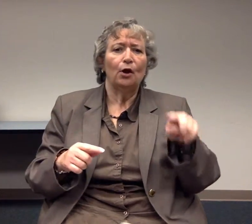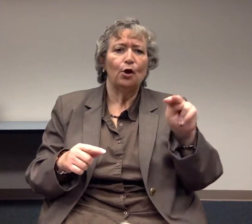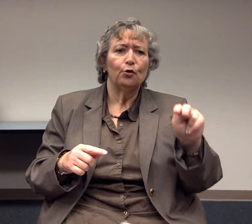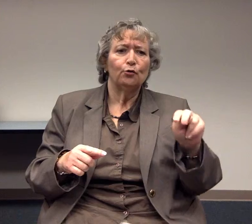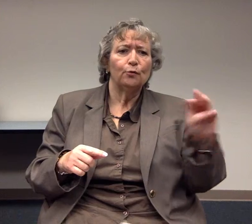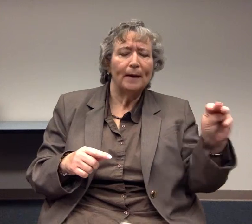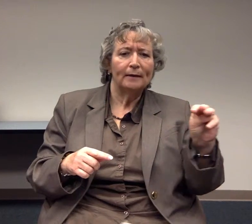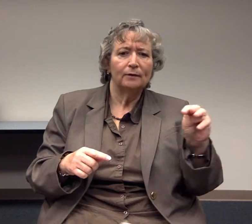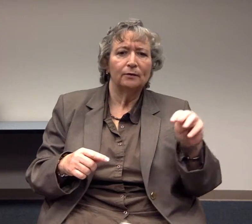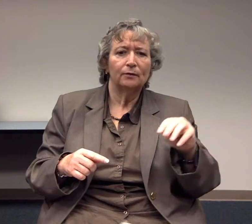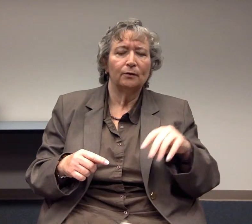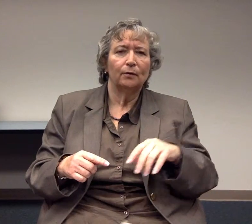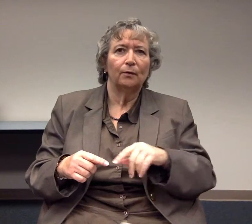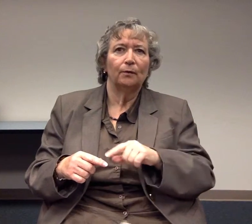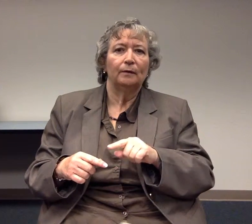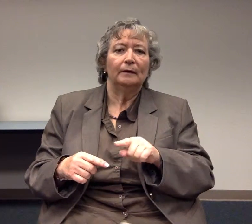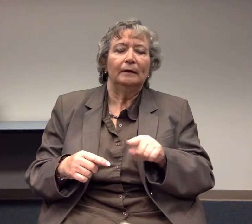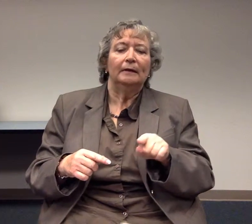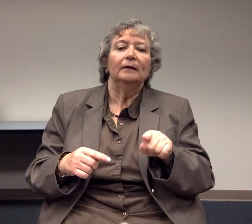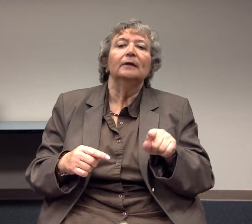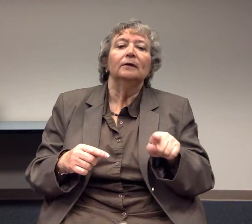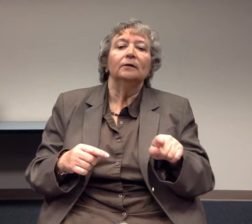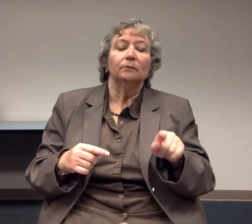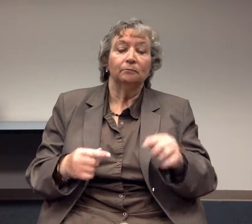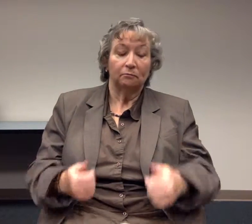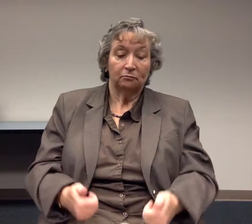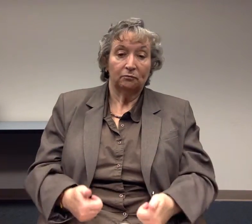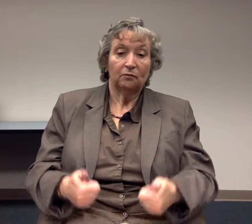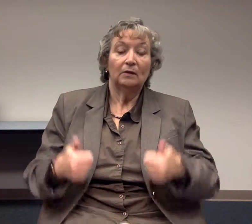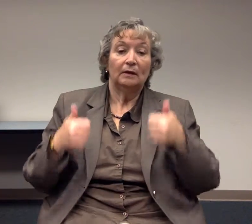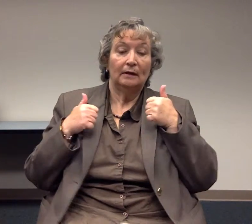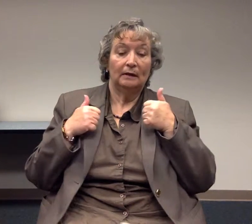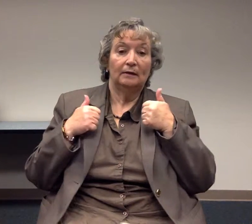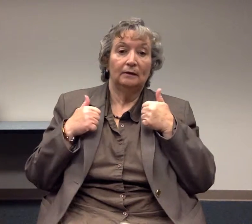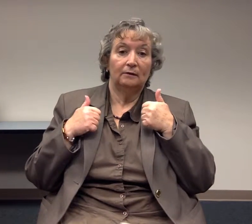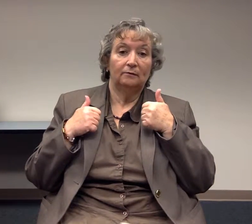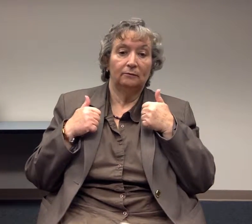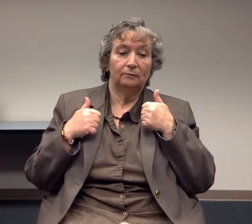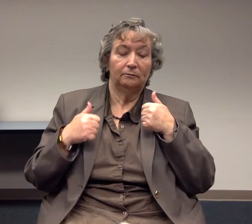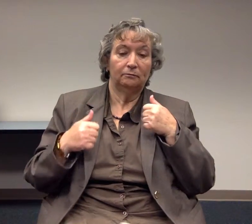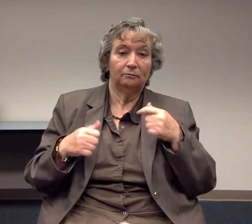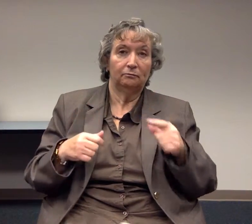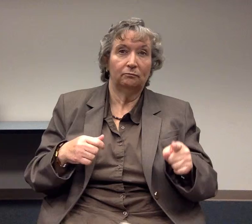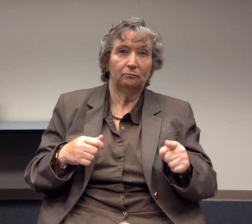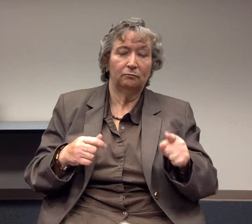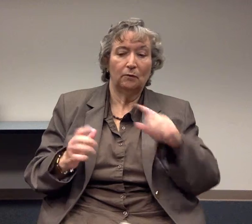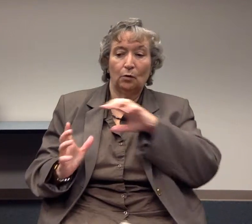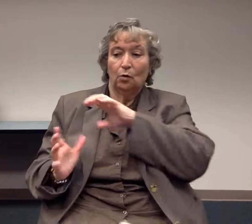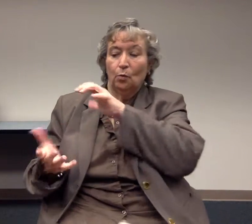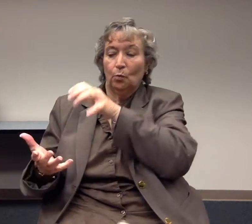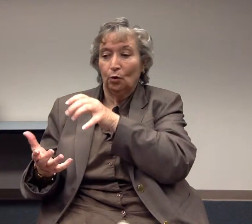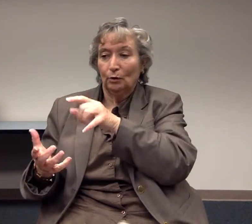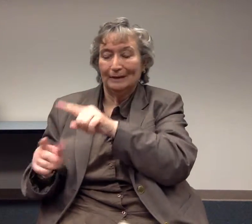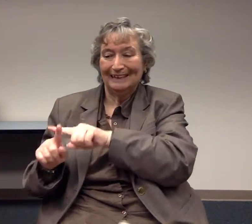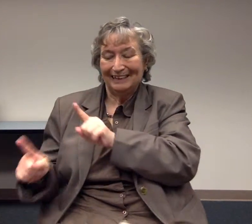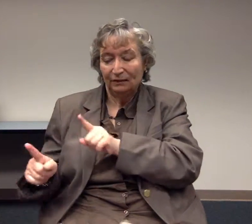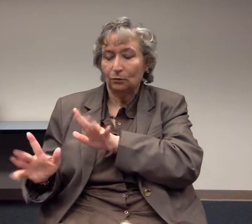And she lived in two completely different parts of the world. Not in the world, different parts of the United States.